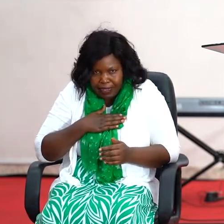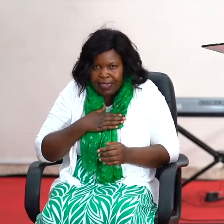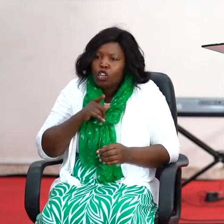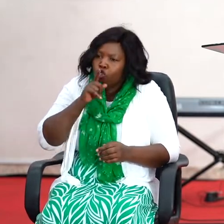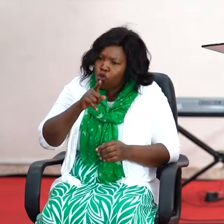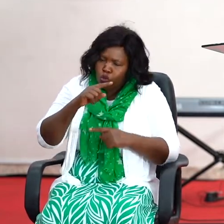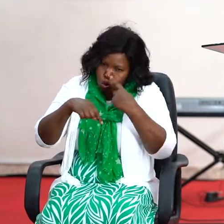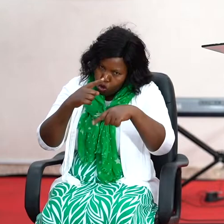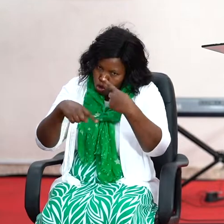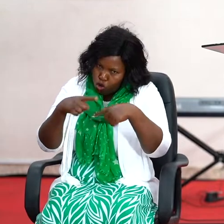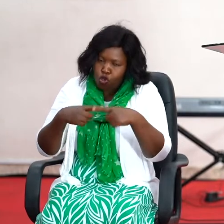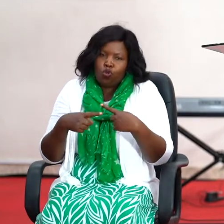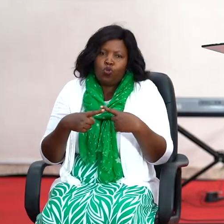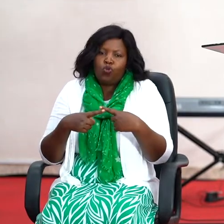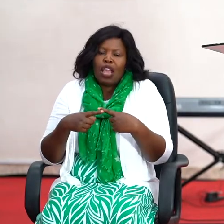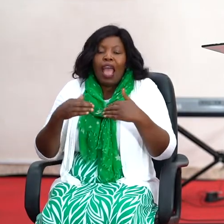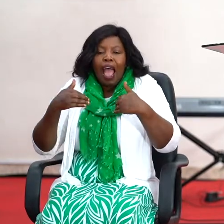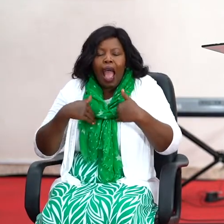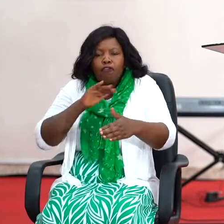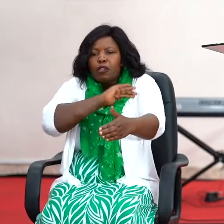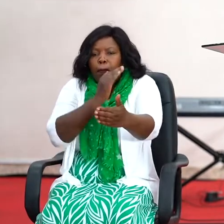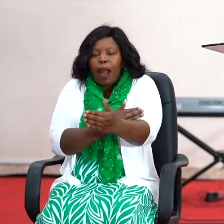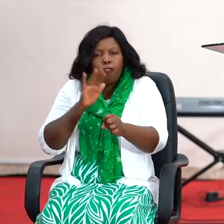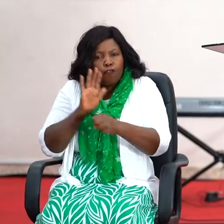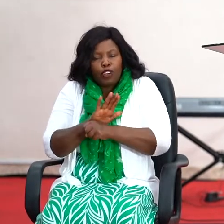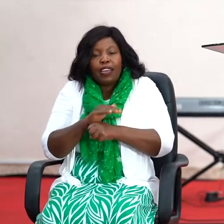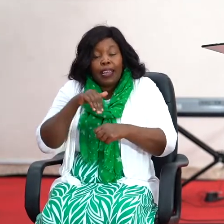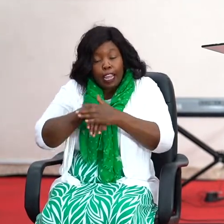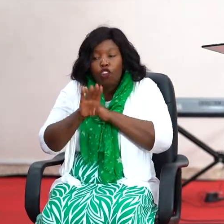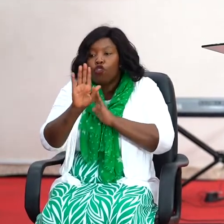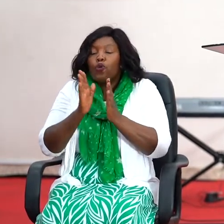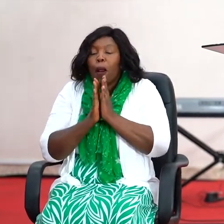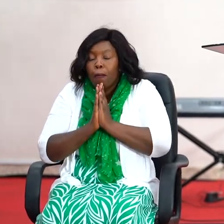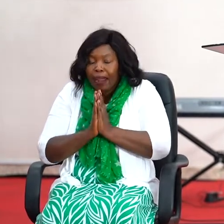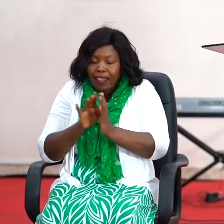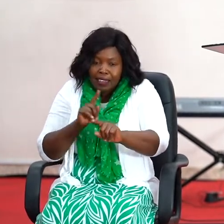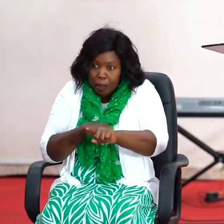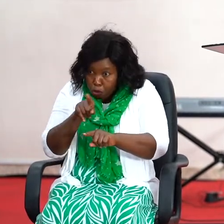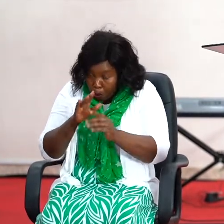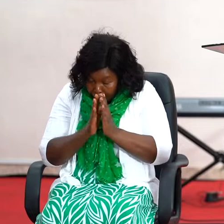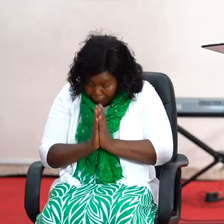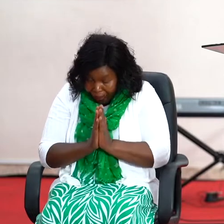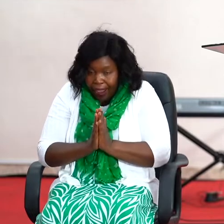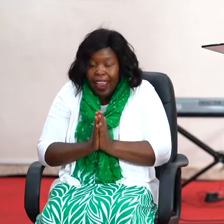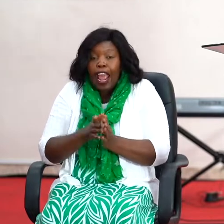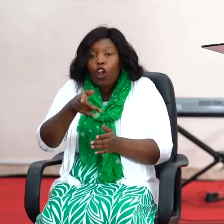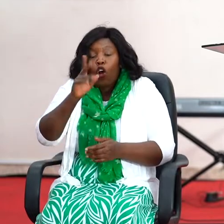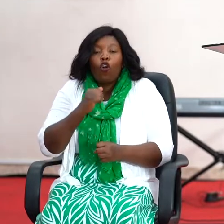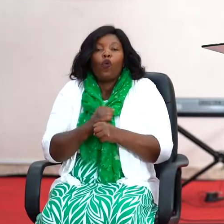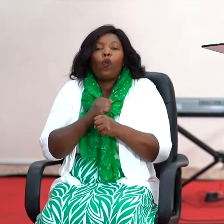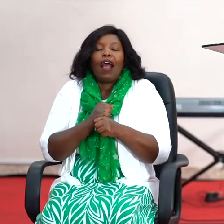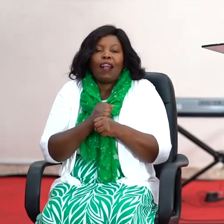just continue. There is a lot of power in your prayer. When you pray, God will do